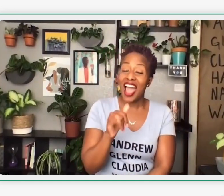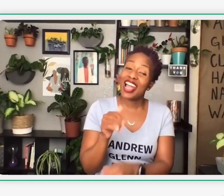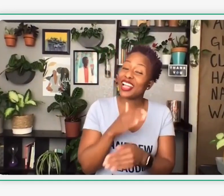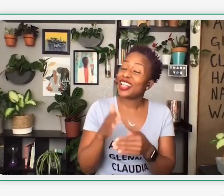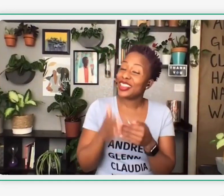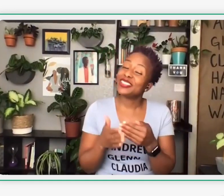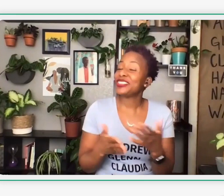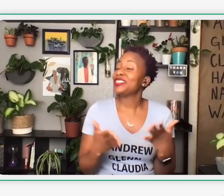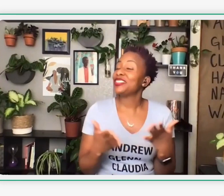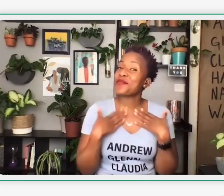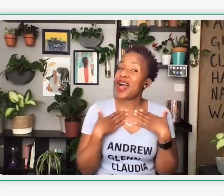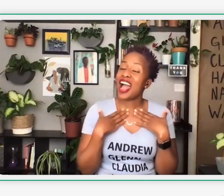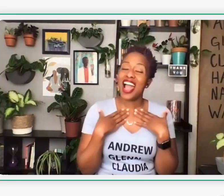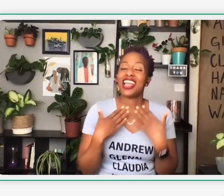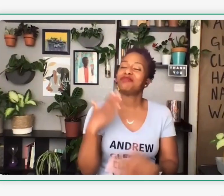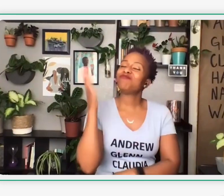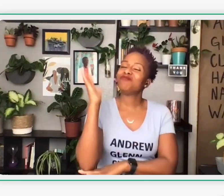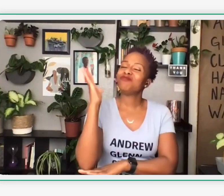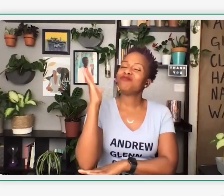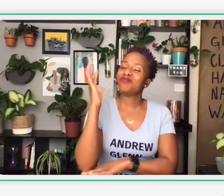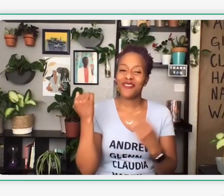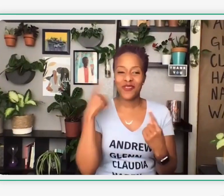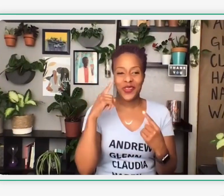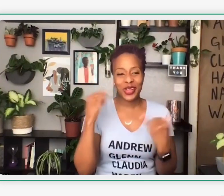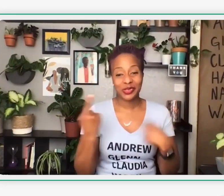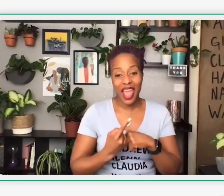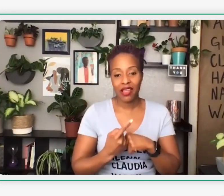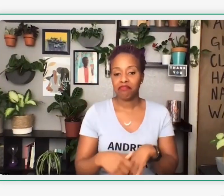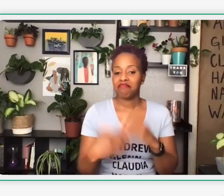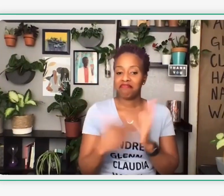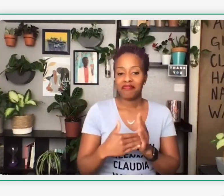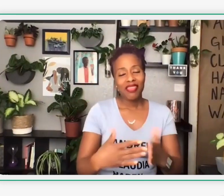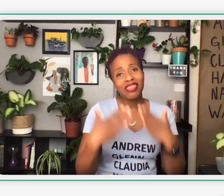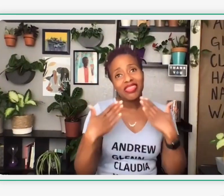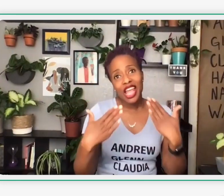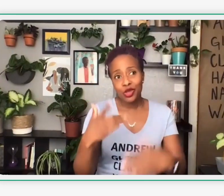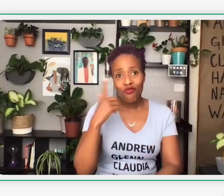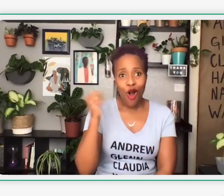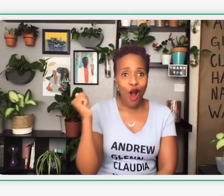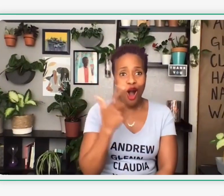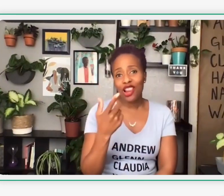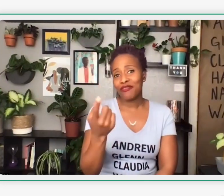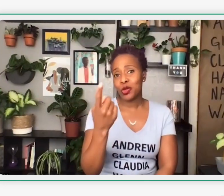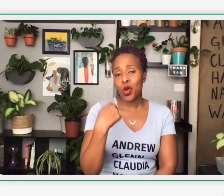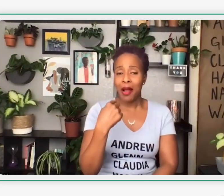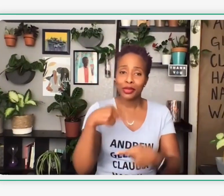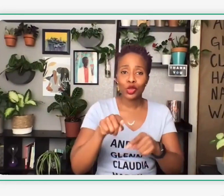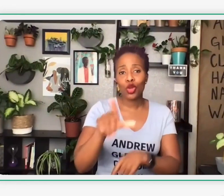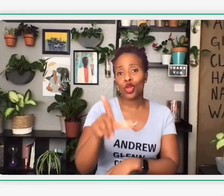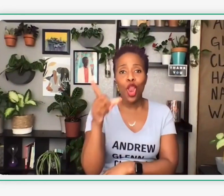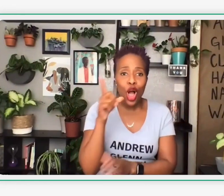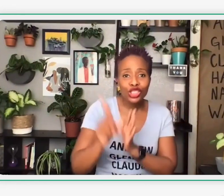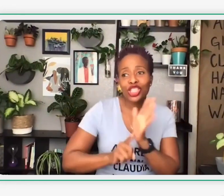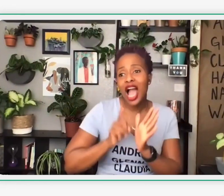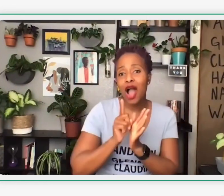And that concludes my presentation, my event for today. Thank you again for all of you coming during your